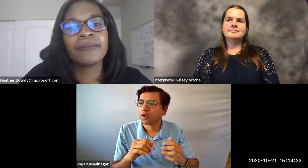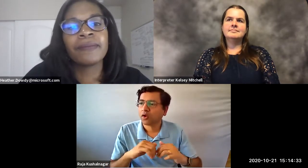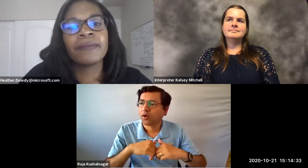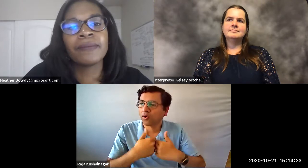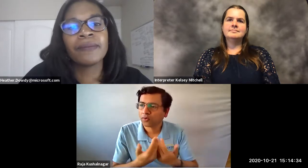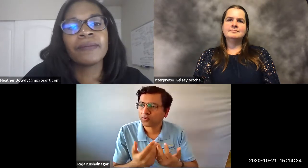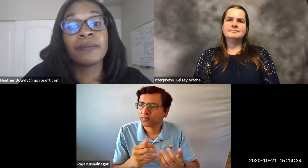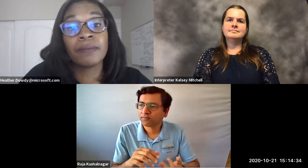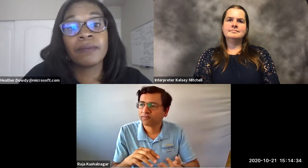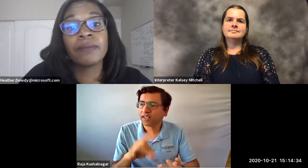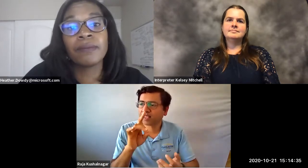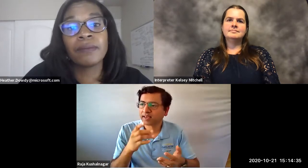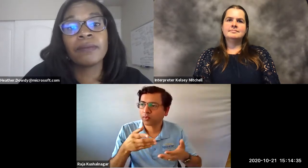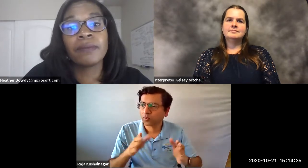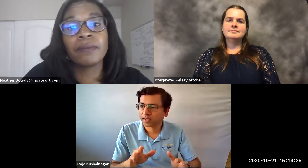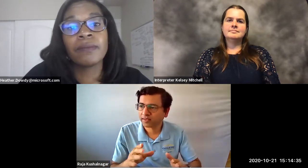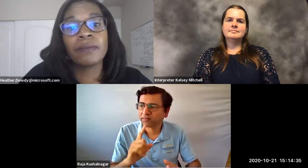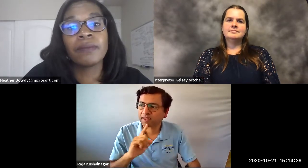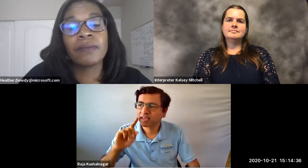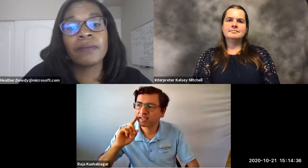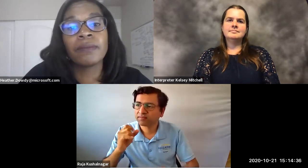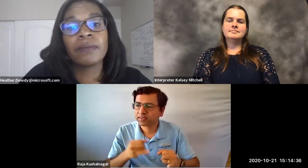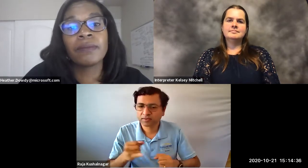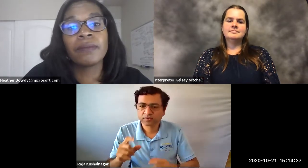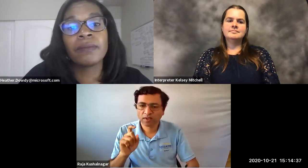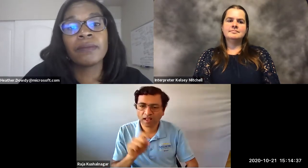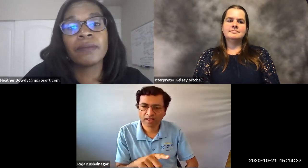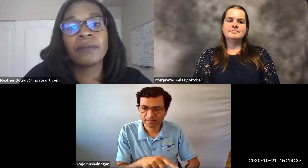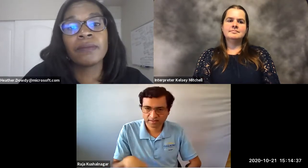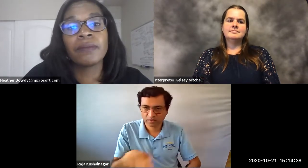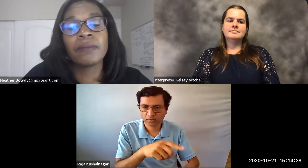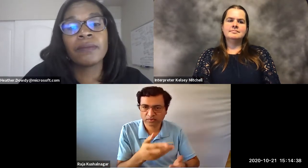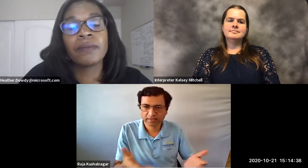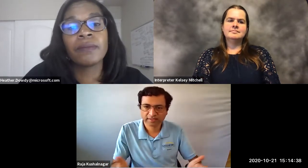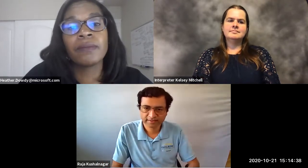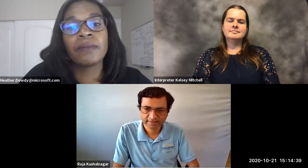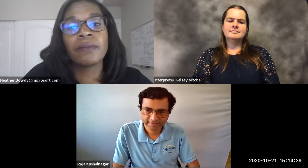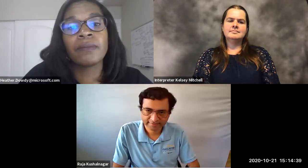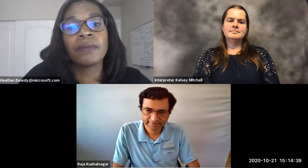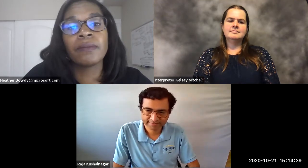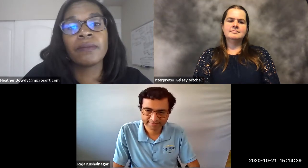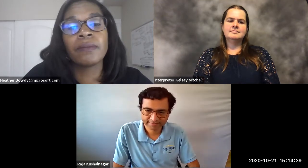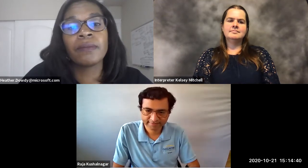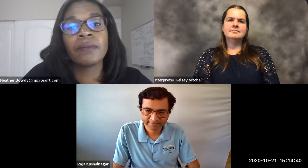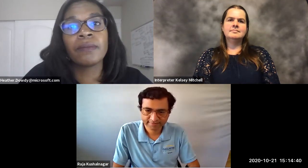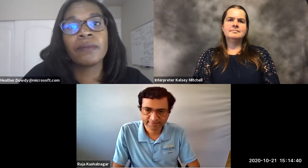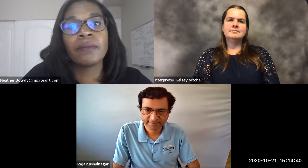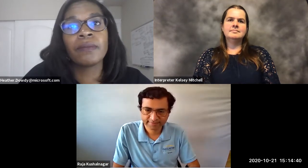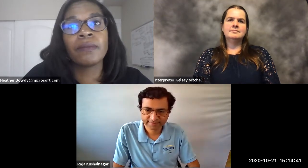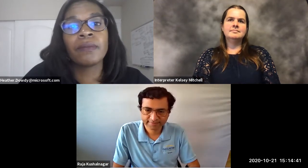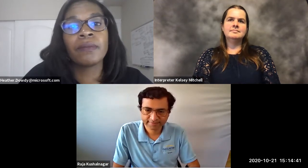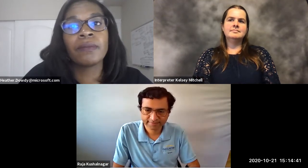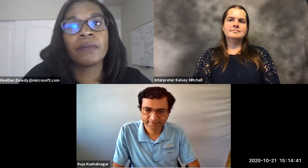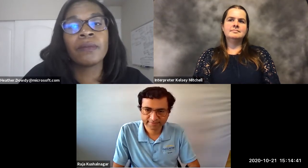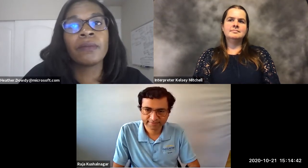access to deaf individuals. Do you suspect that the tech industry will find a way to make sure that these services are accessible for